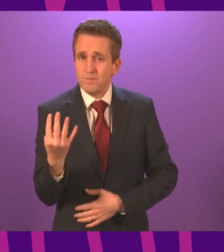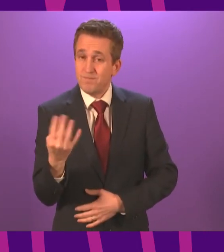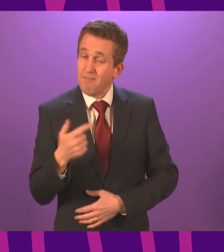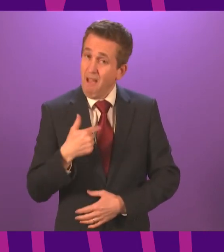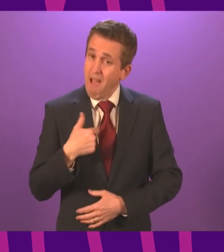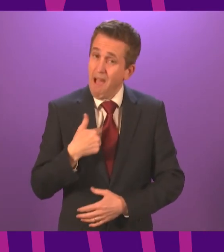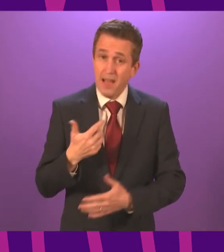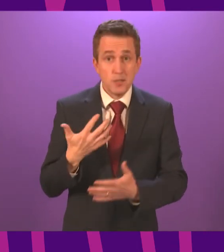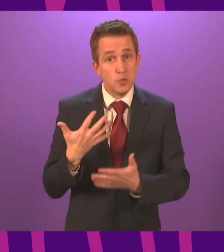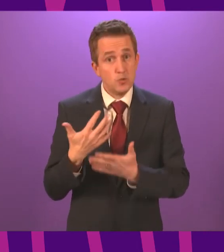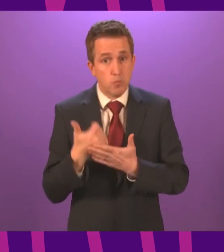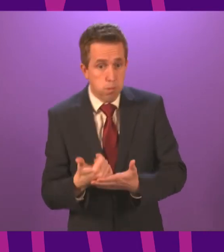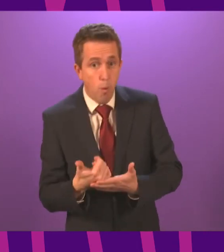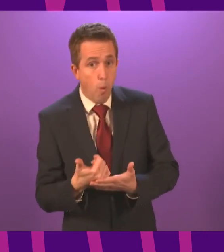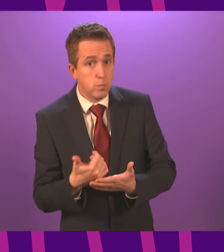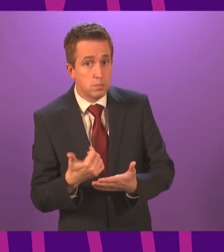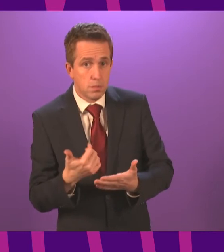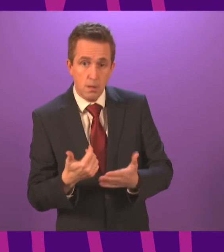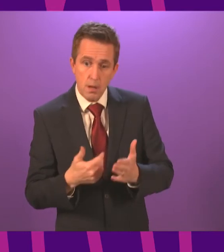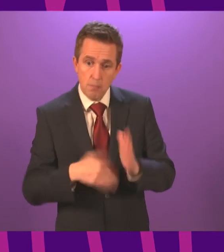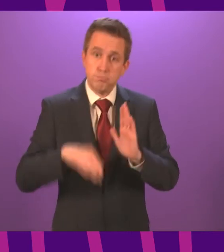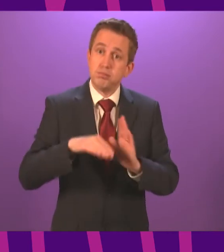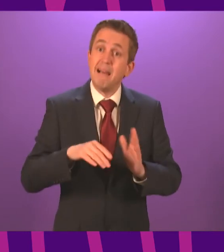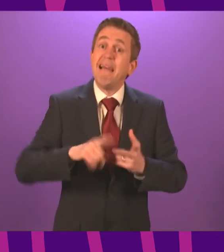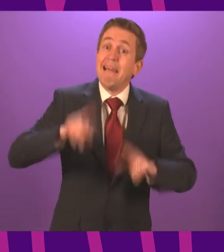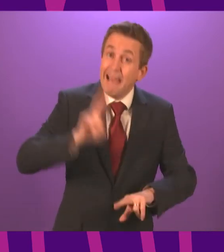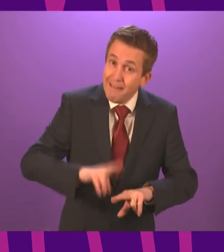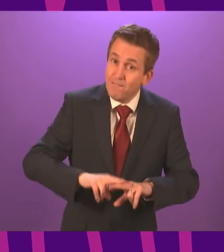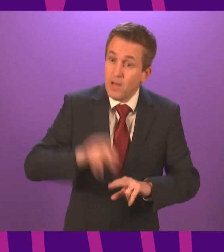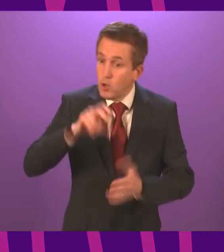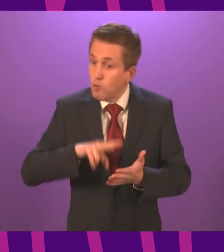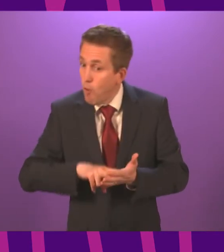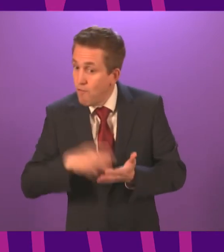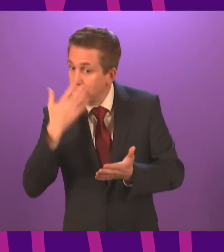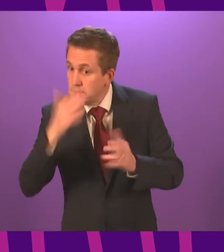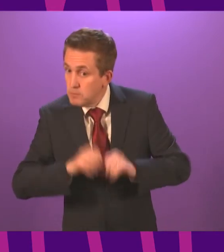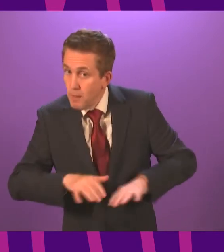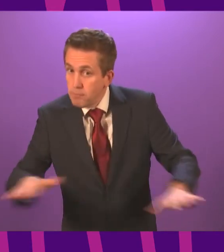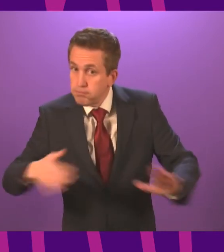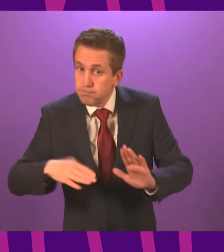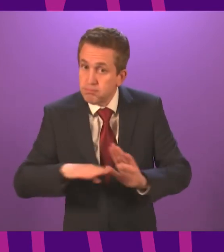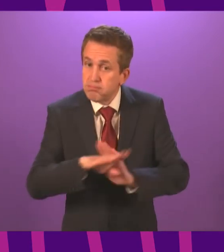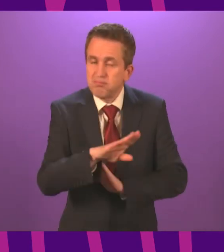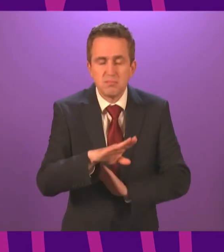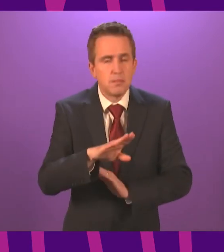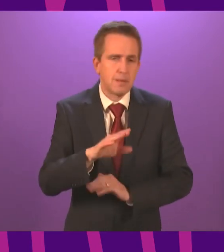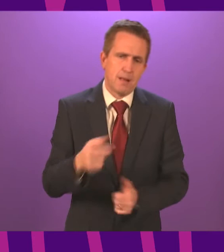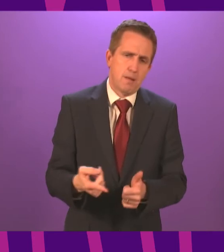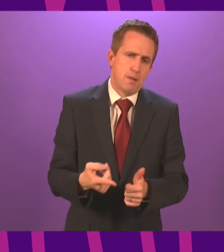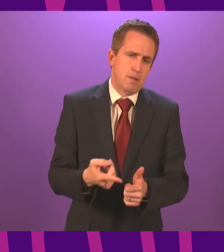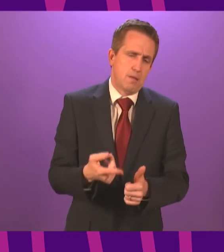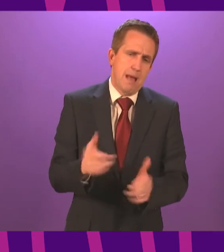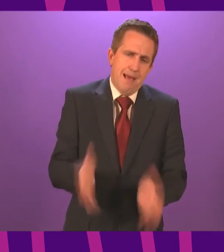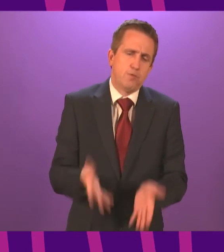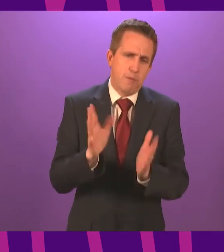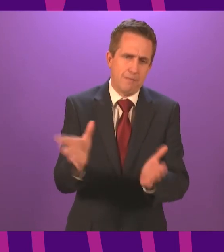support the principle that if infection rates are rising and if the science deems it necessary, tighter measures will unfortunately be required to halt the